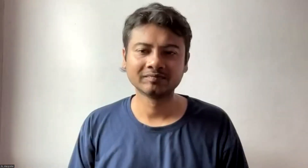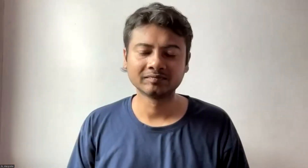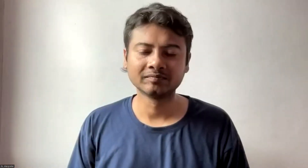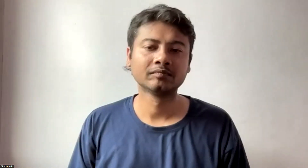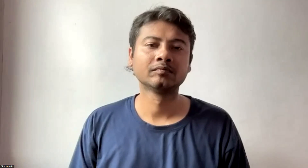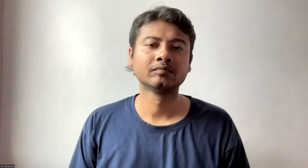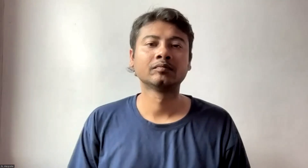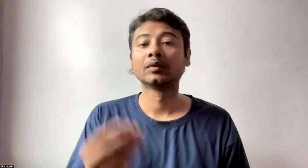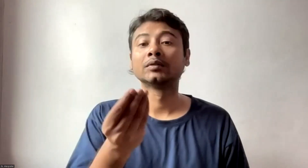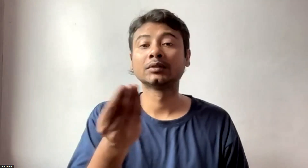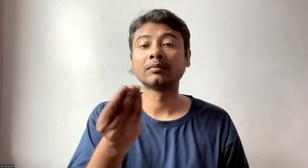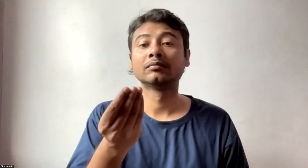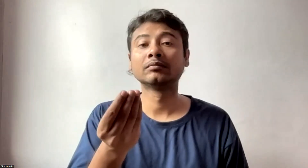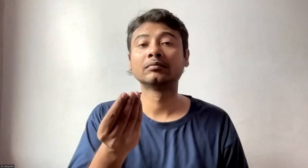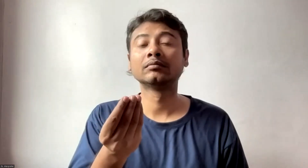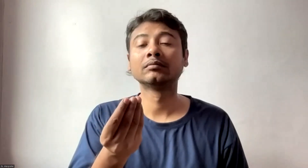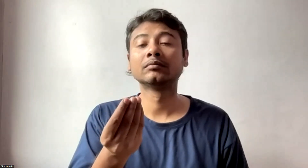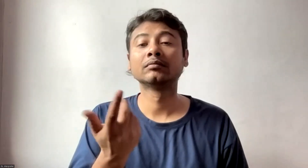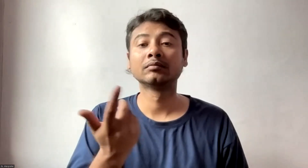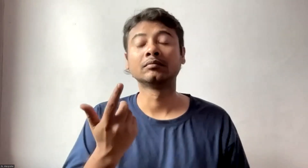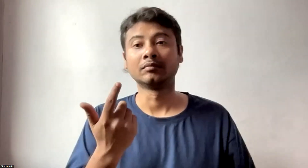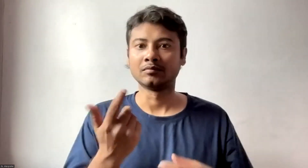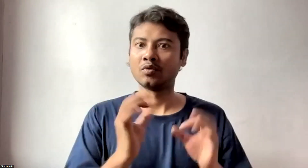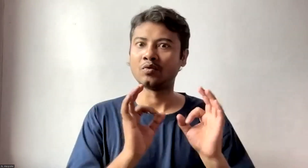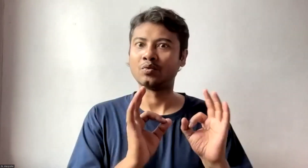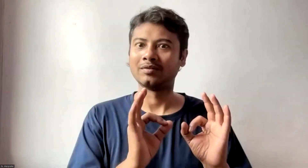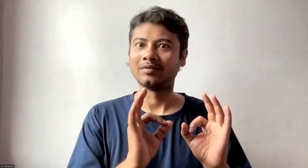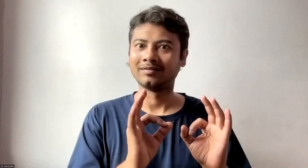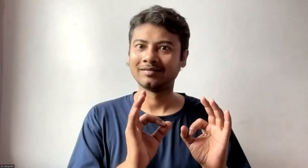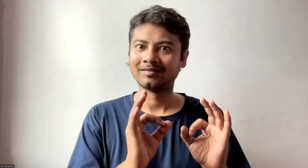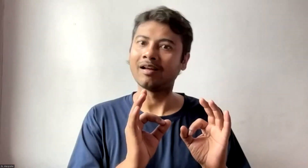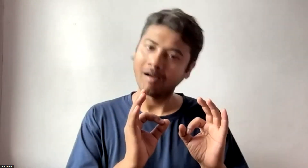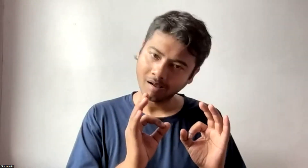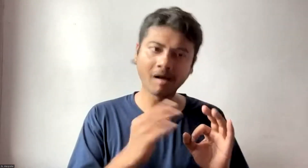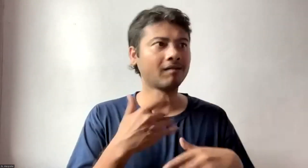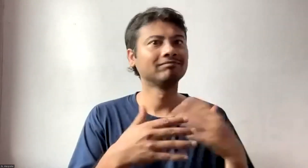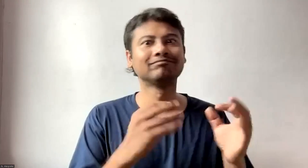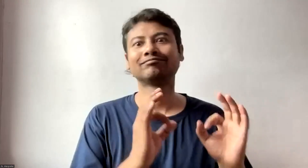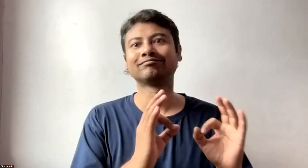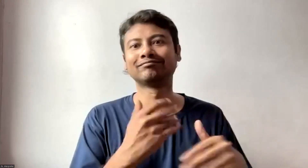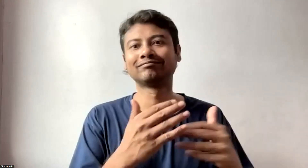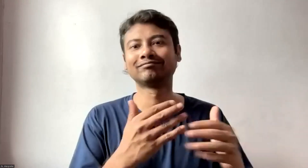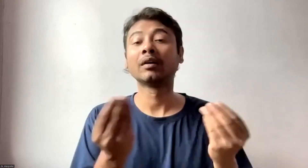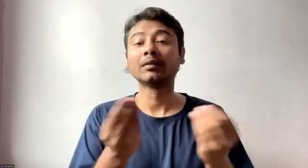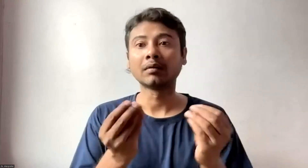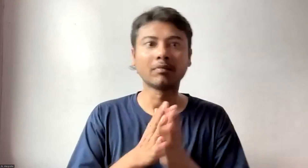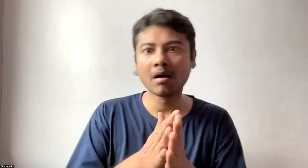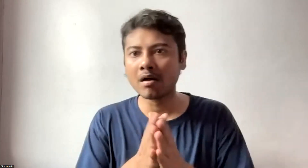goodness, and sometimes we behave in ignorance. And why does it happen? Because of